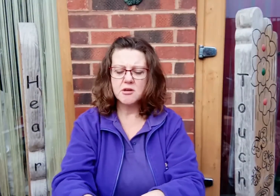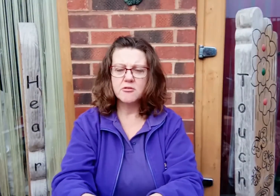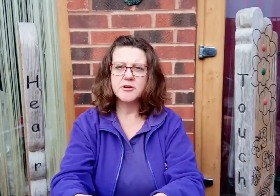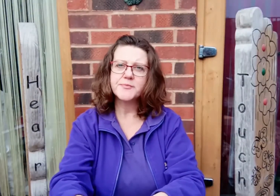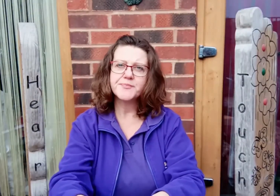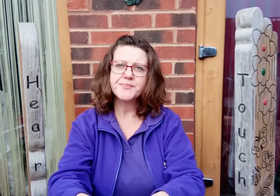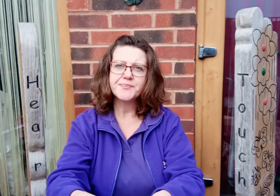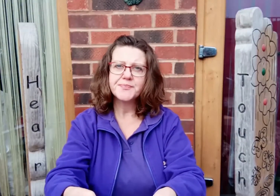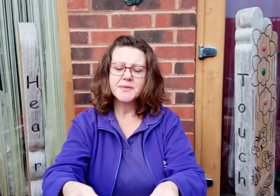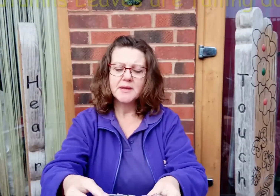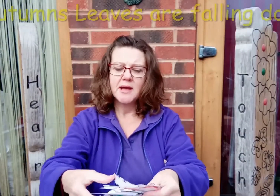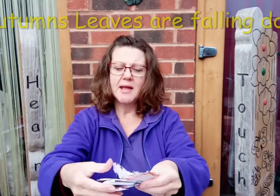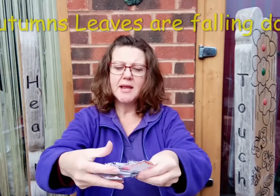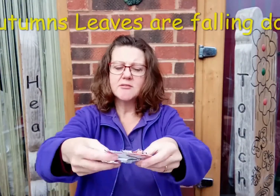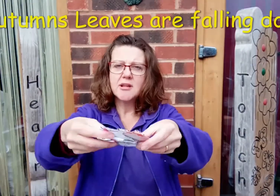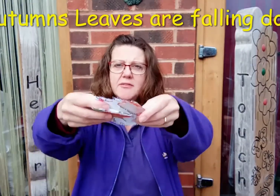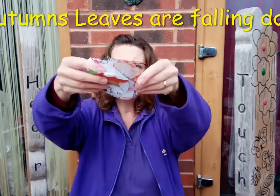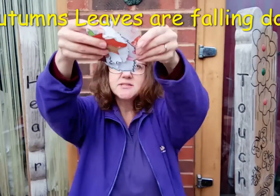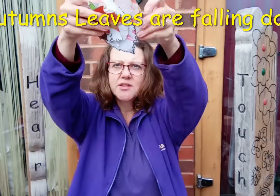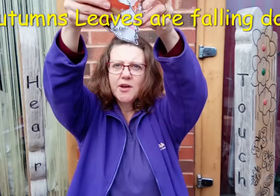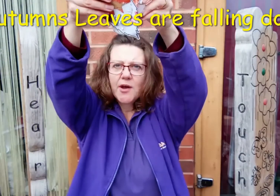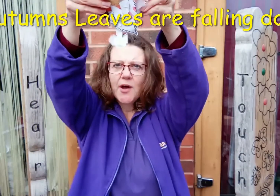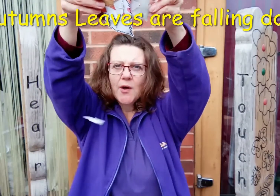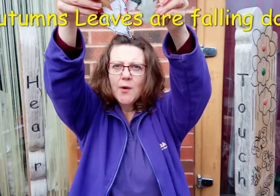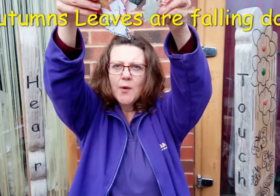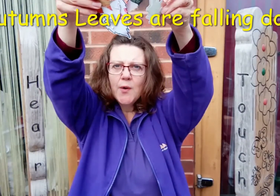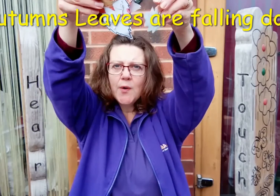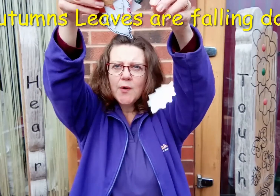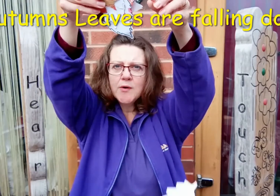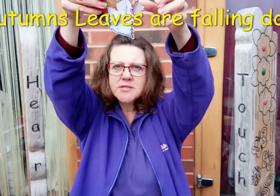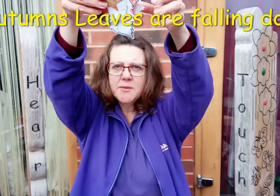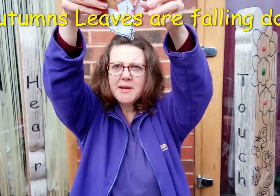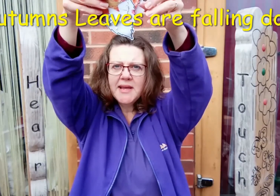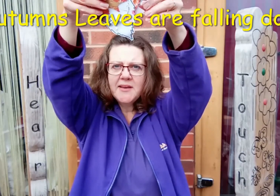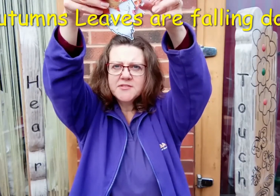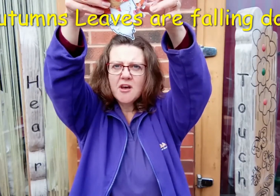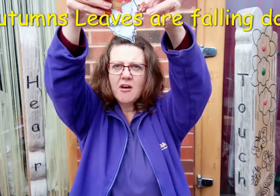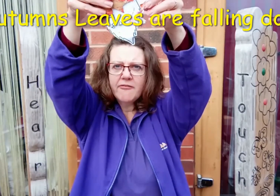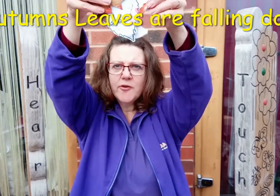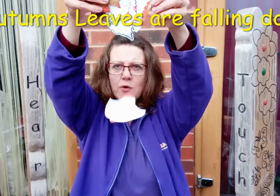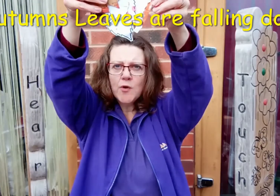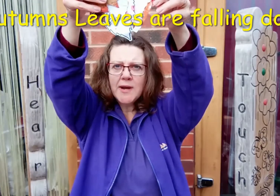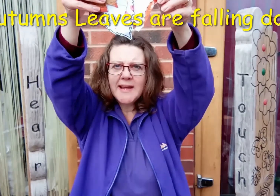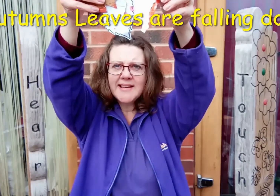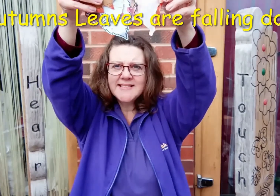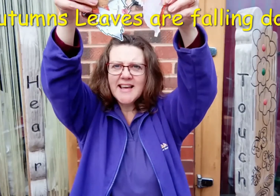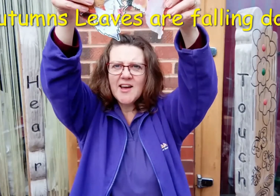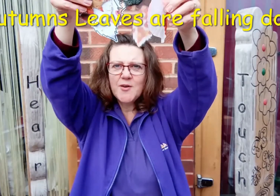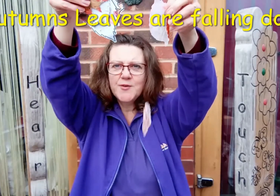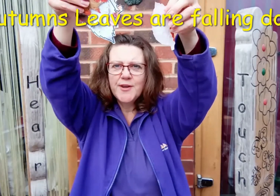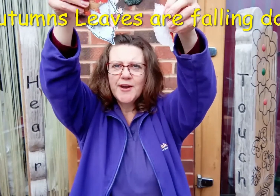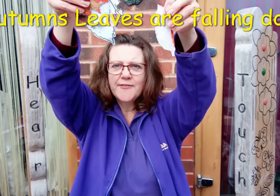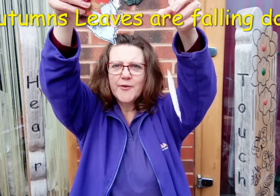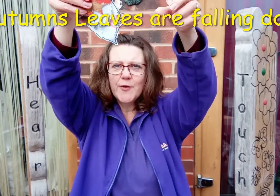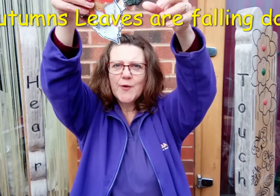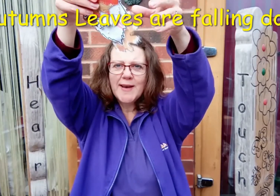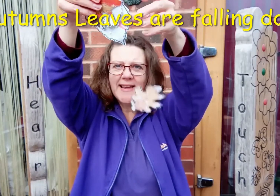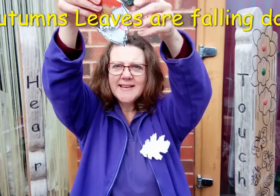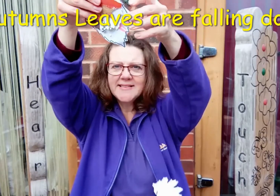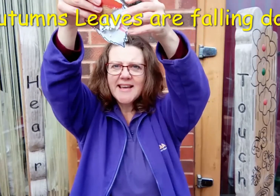song. And it goes like this. Autumn leaves are falling down, falling